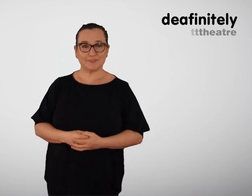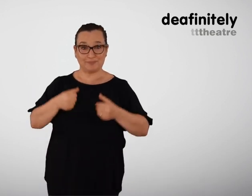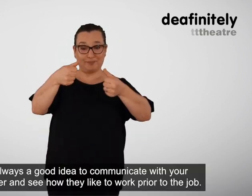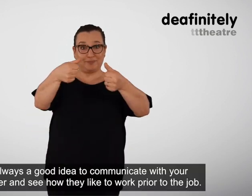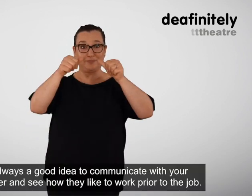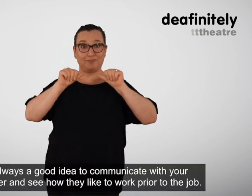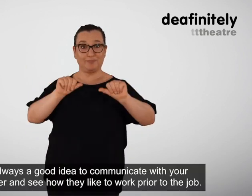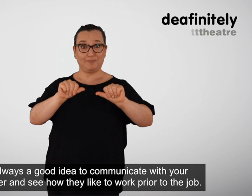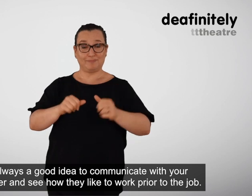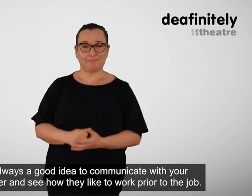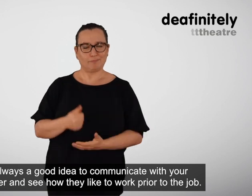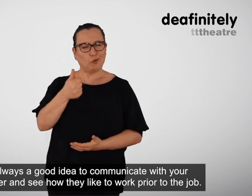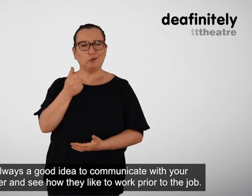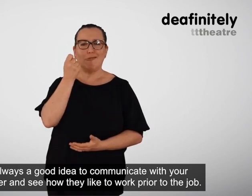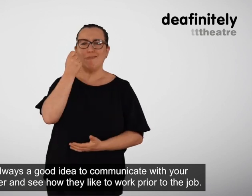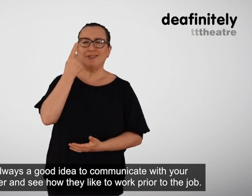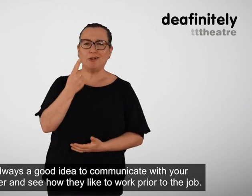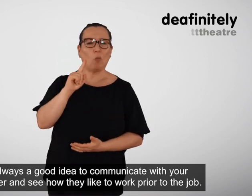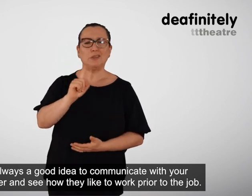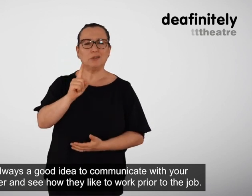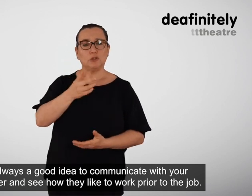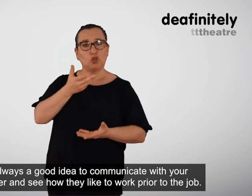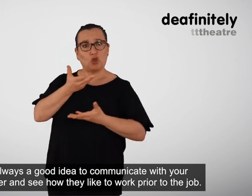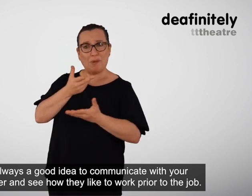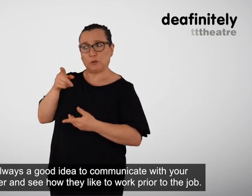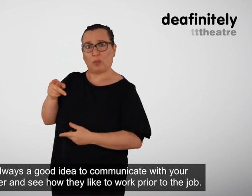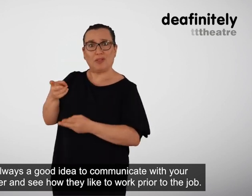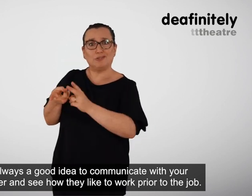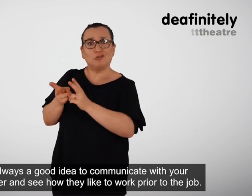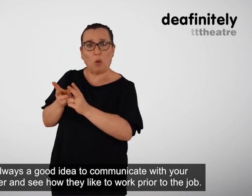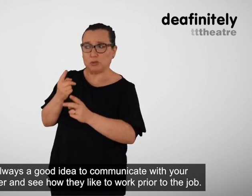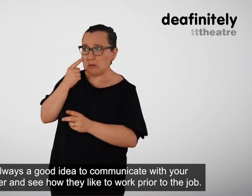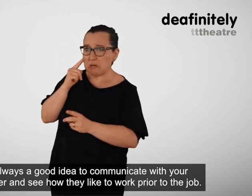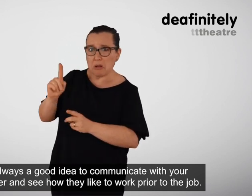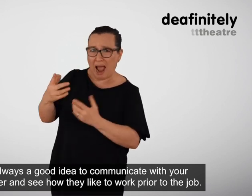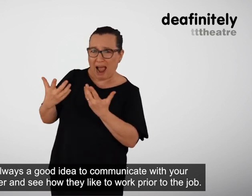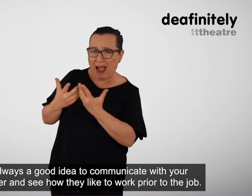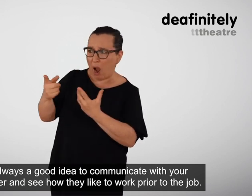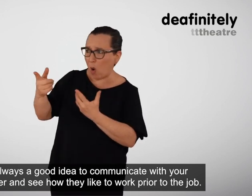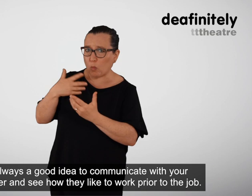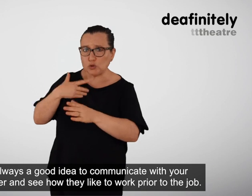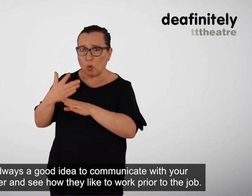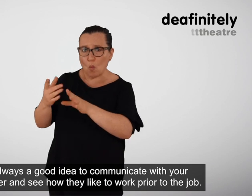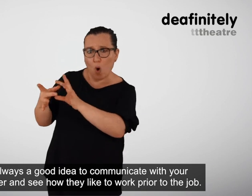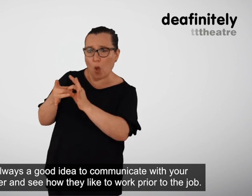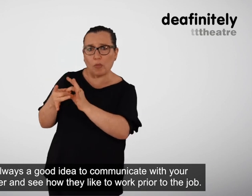It is always a good idea to communicate with your interpreter and see how they like to work prior to the job.